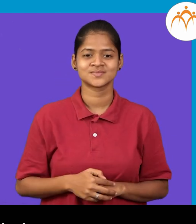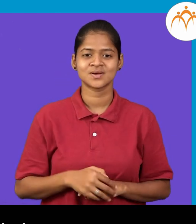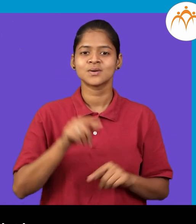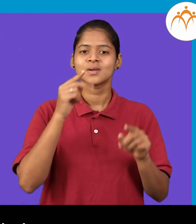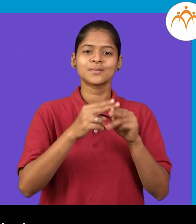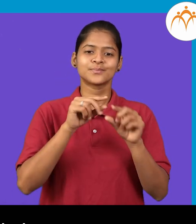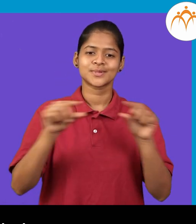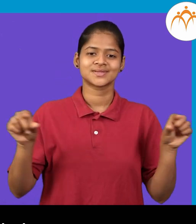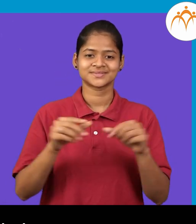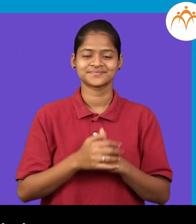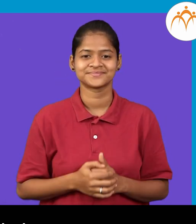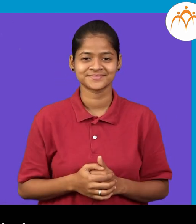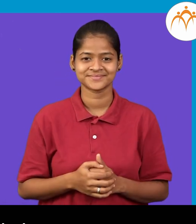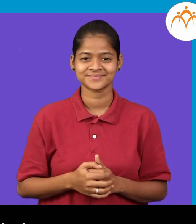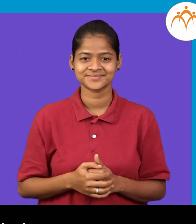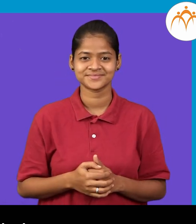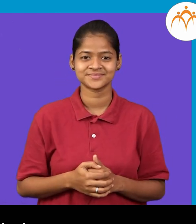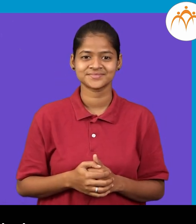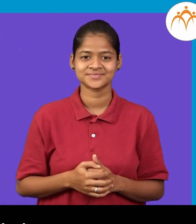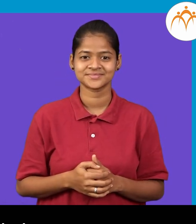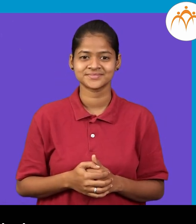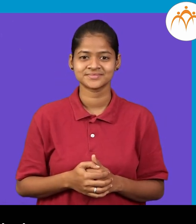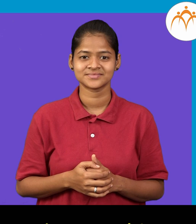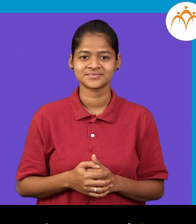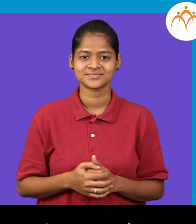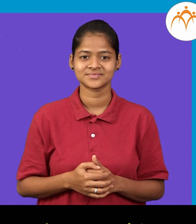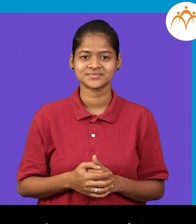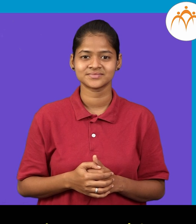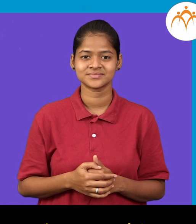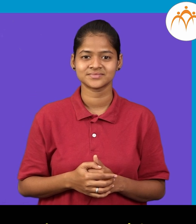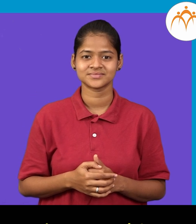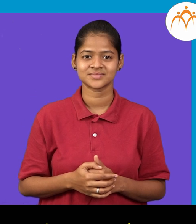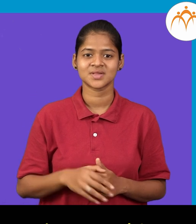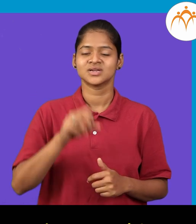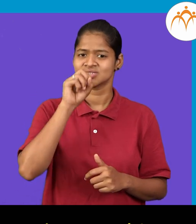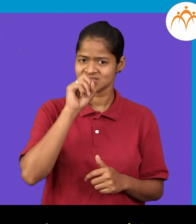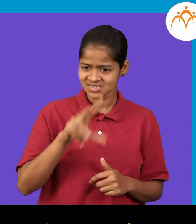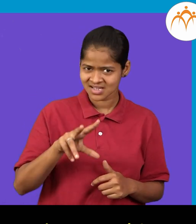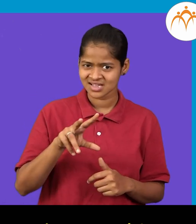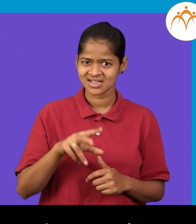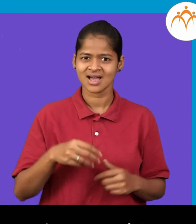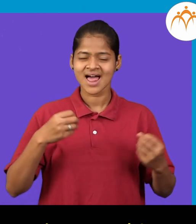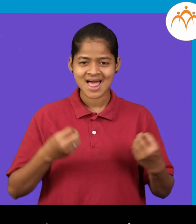mark in all the sentences. It is called the exclamation mark.